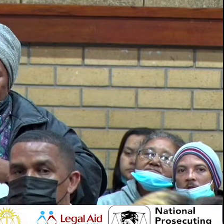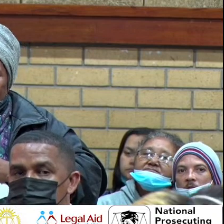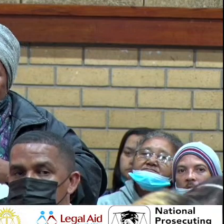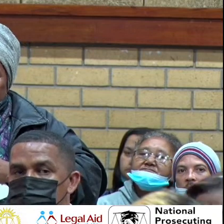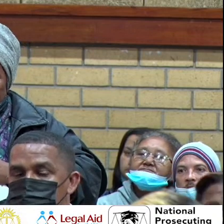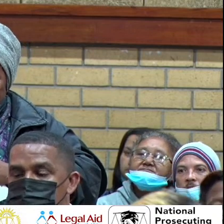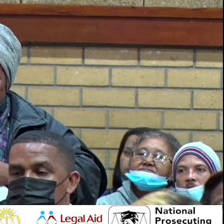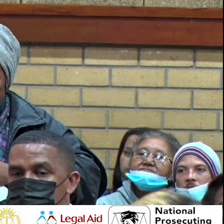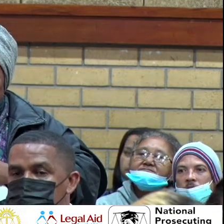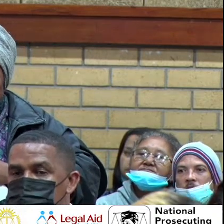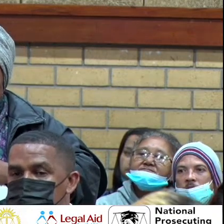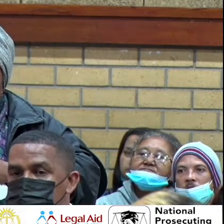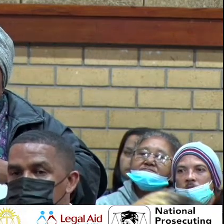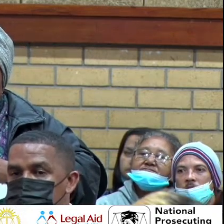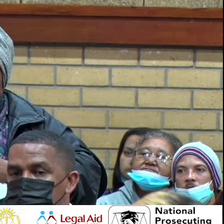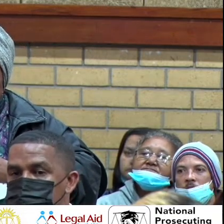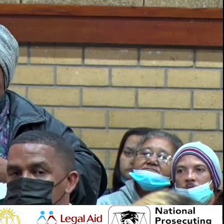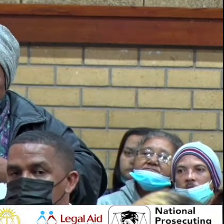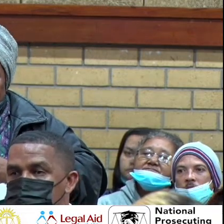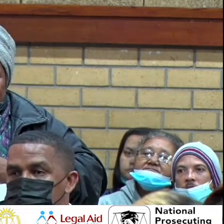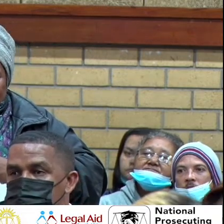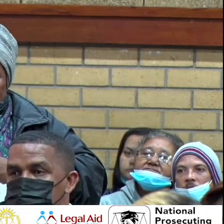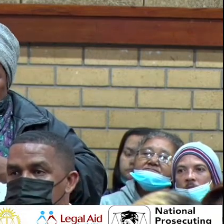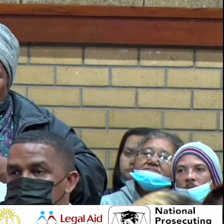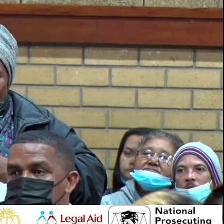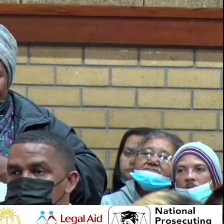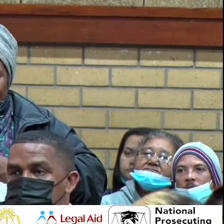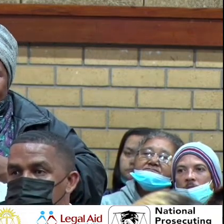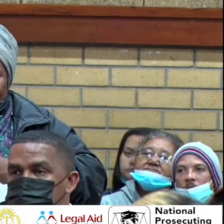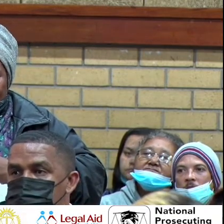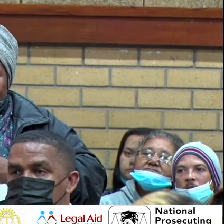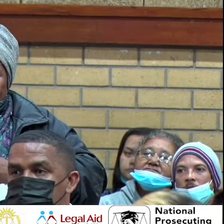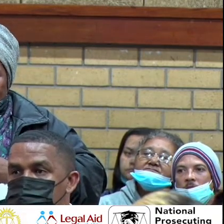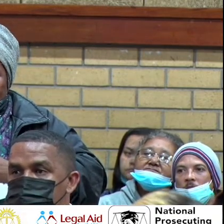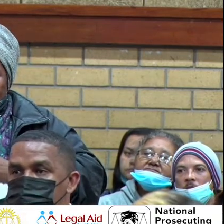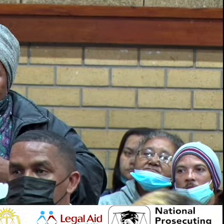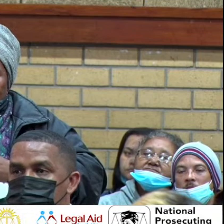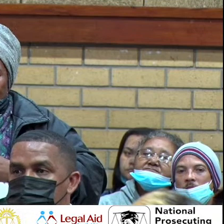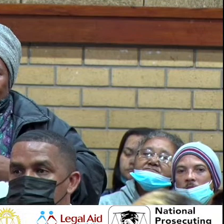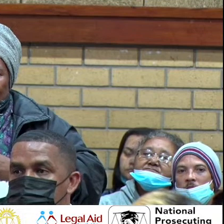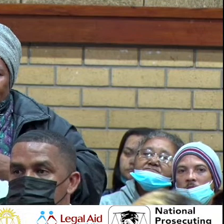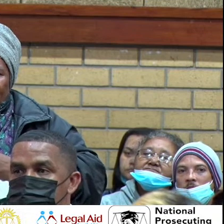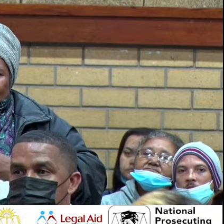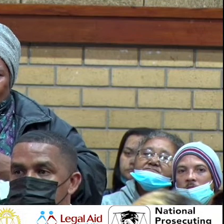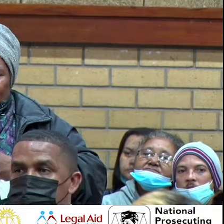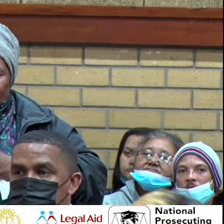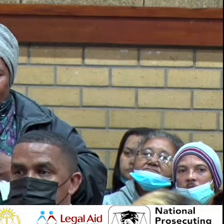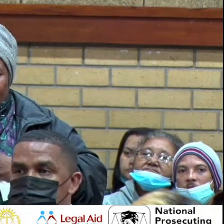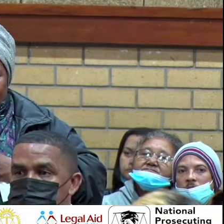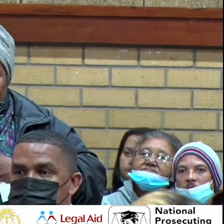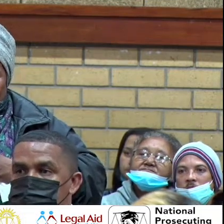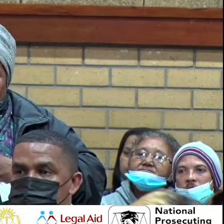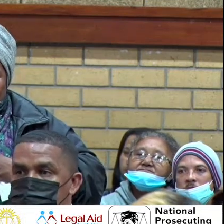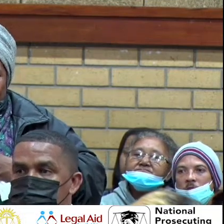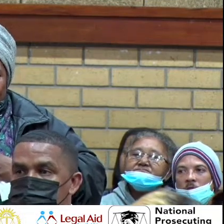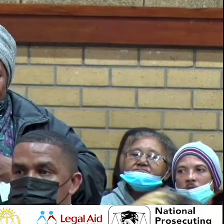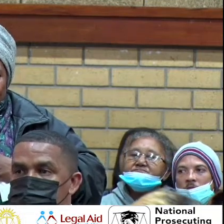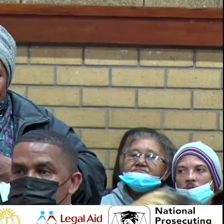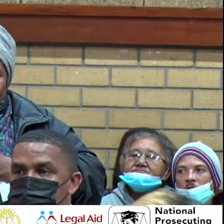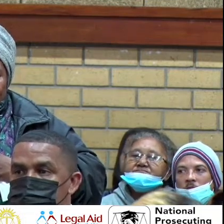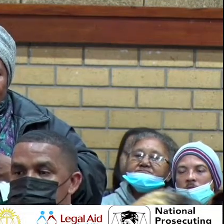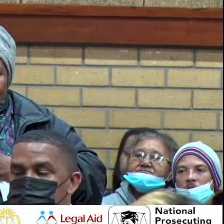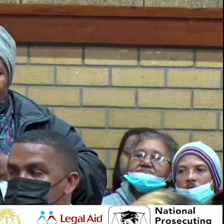Abantwana babantu baphelile, and the cases is off. Umntwana abantu abulawa kabuhlungu.